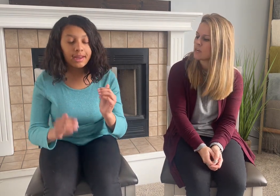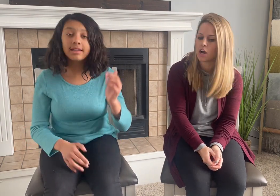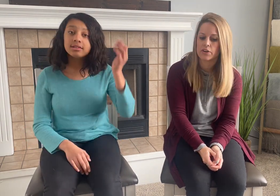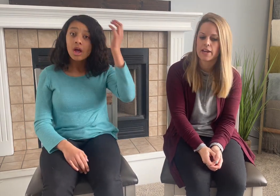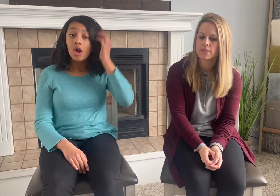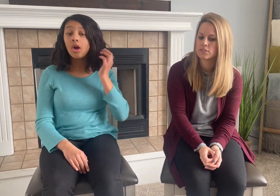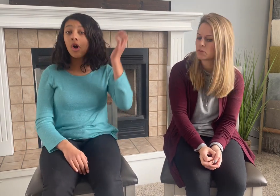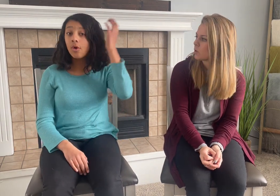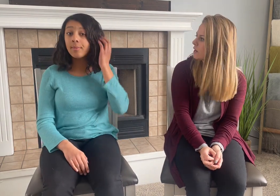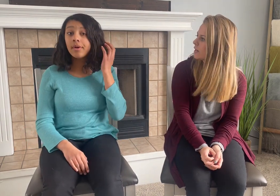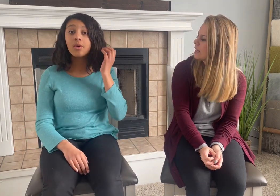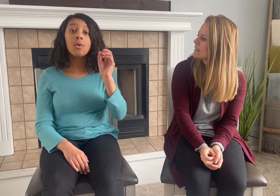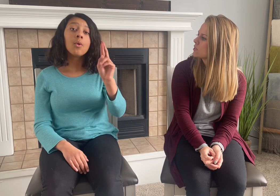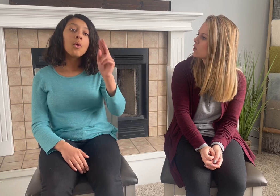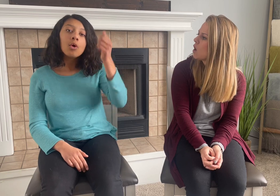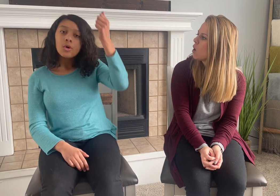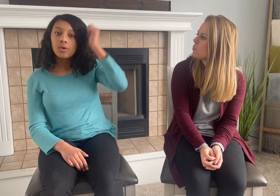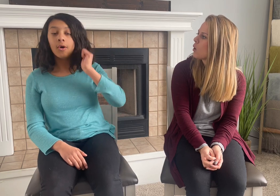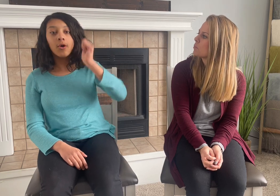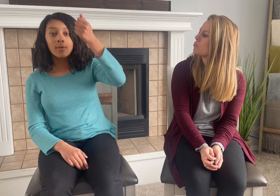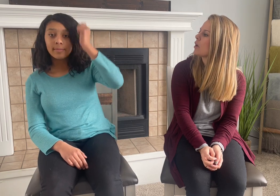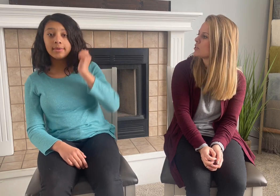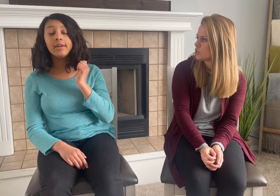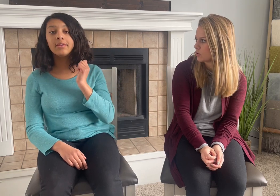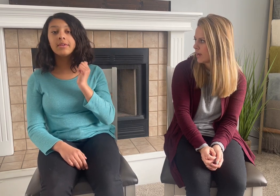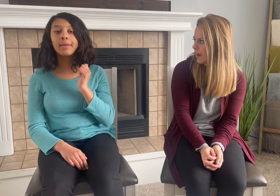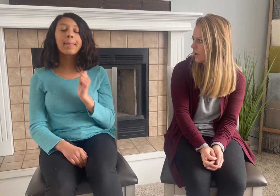Our next word is comb or brush your hair.